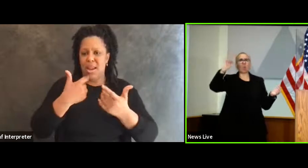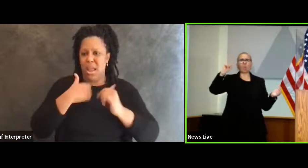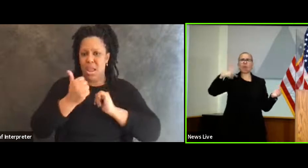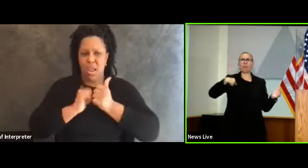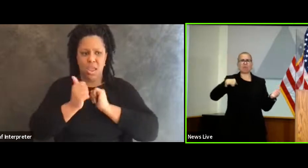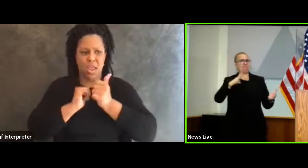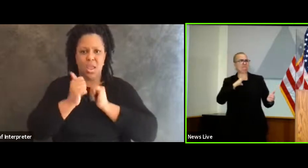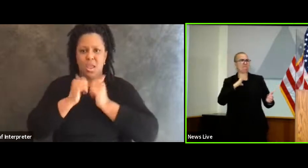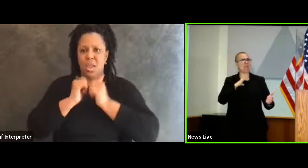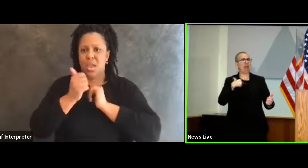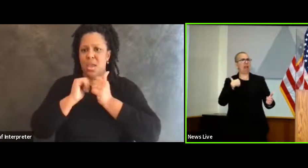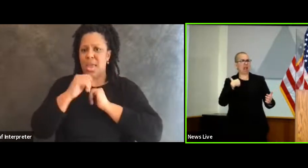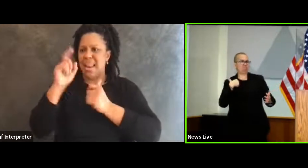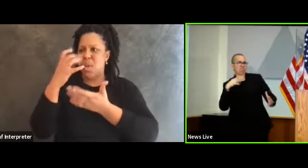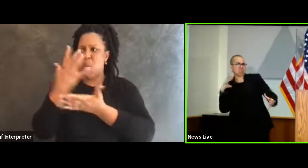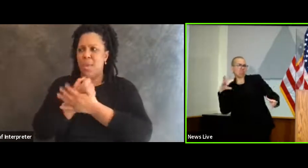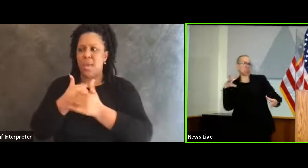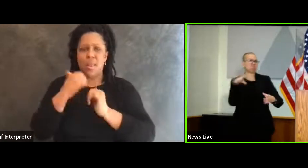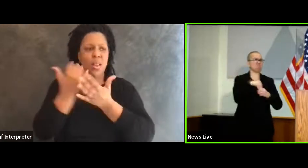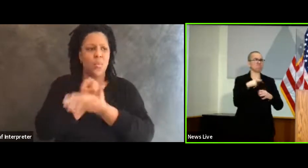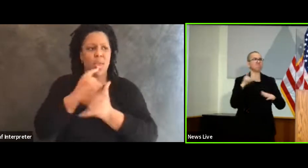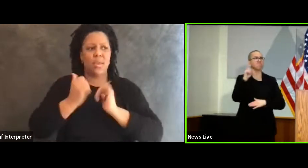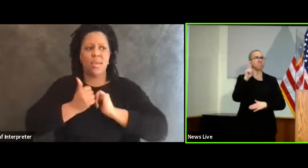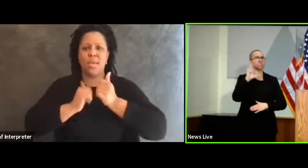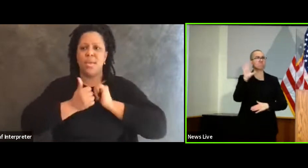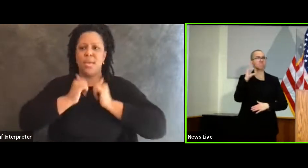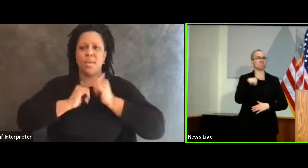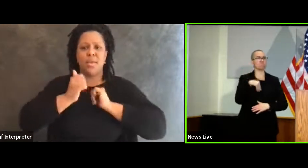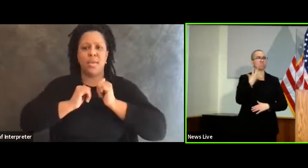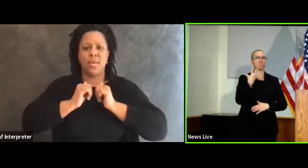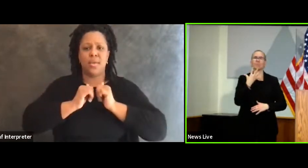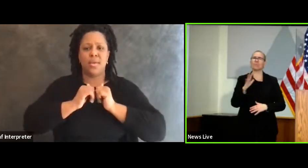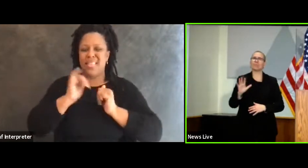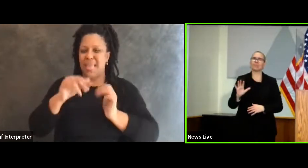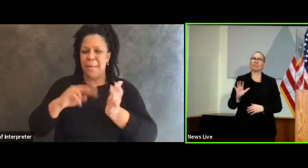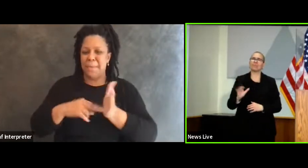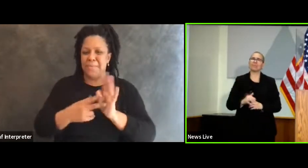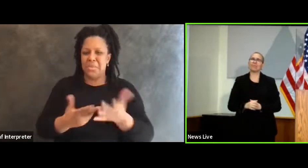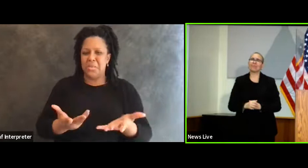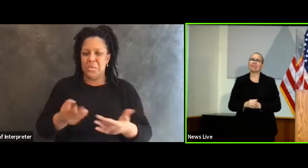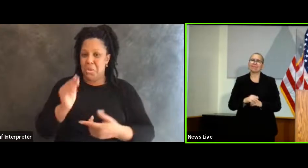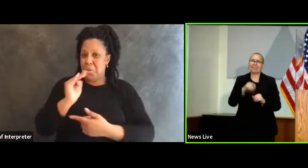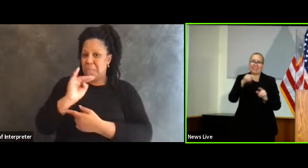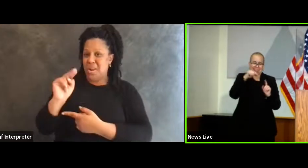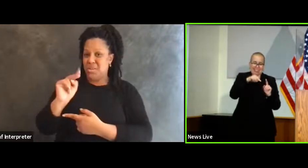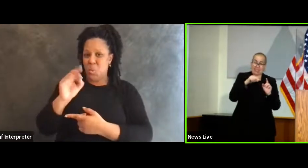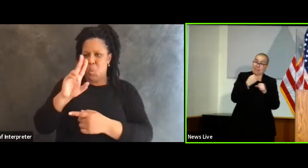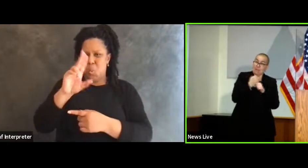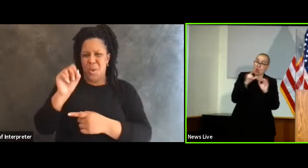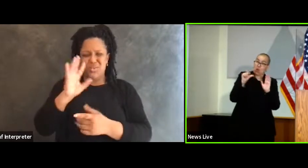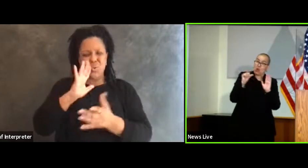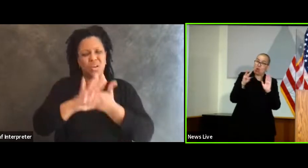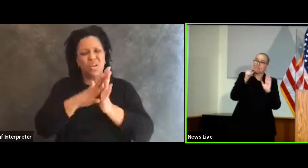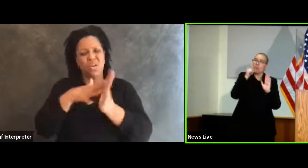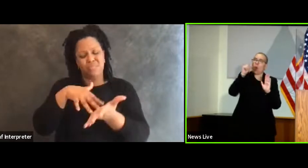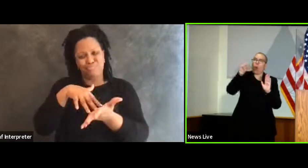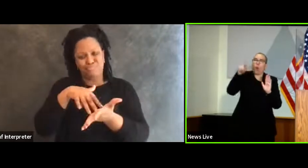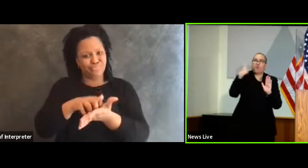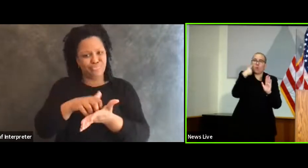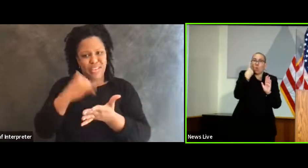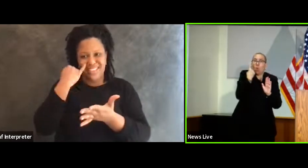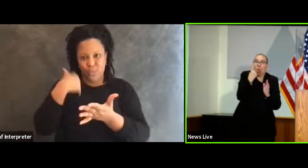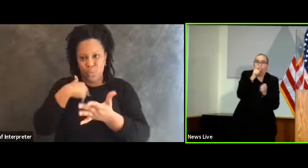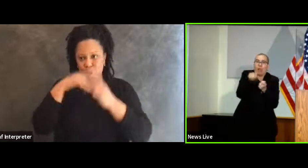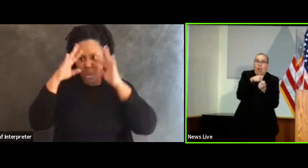I can't think of a weaker Minnesota or a weaker country, if we're focused, on that kind of thinking. And so our challenge is,